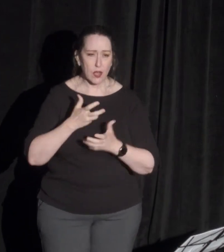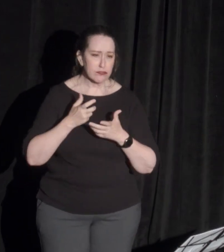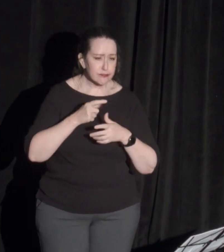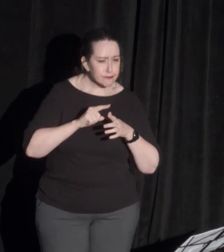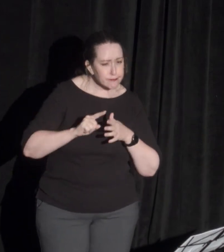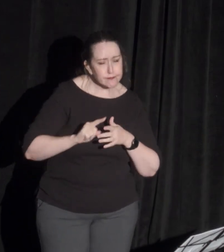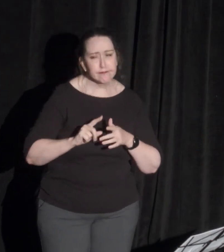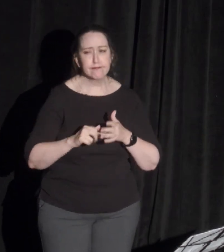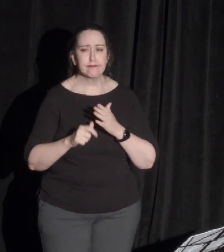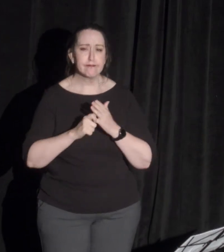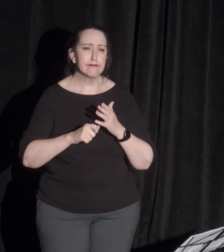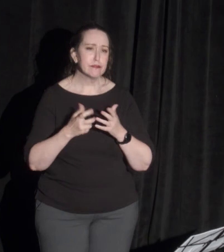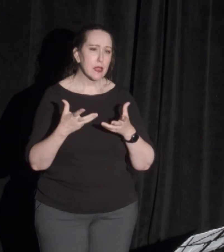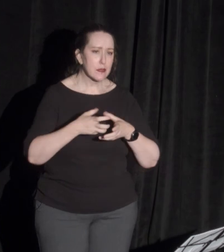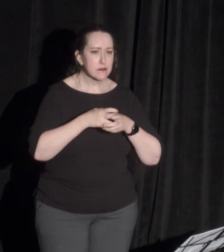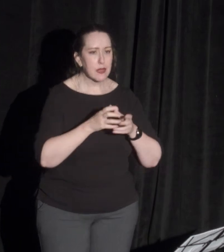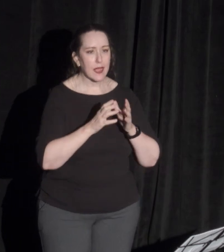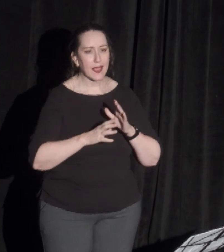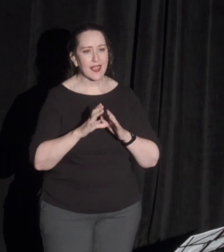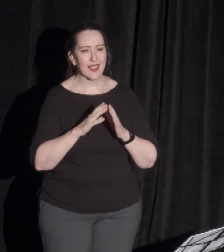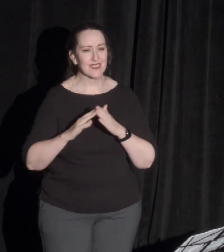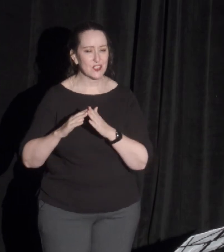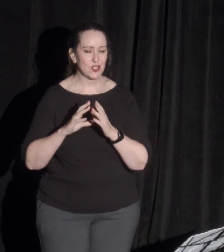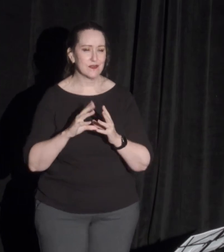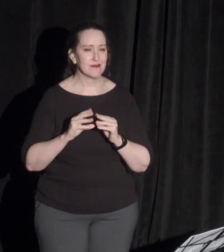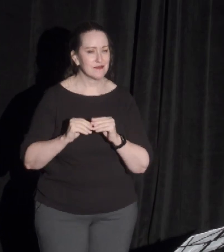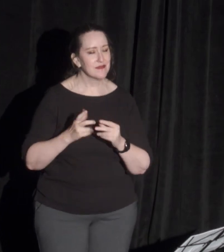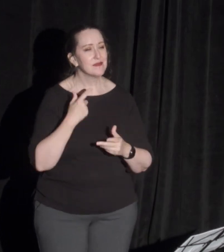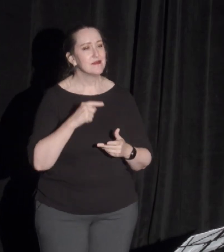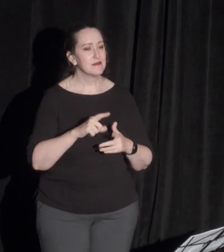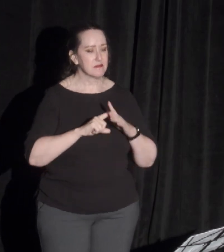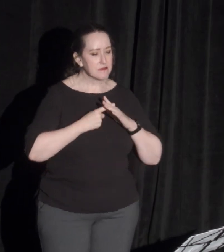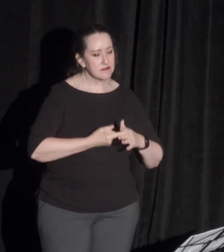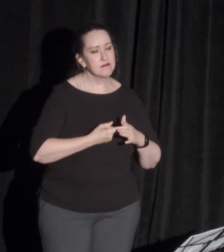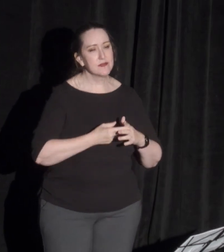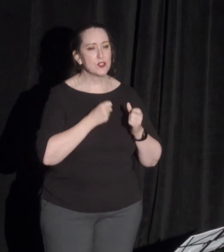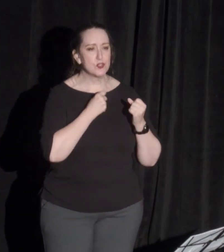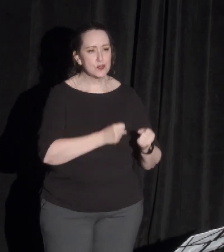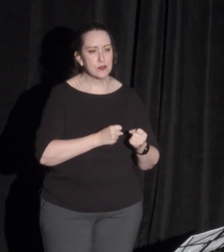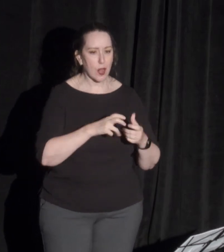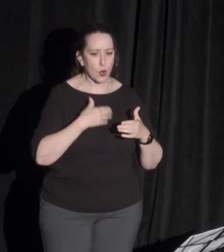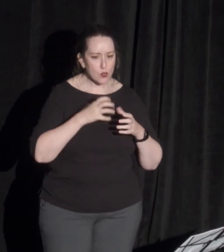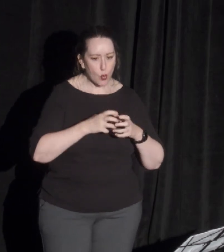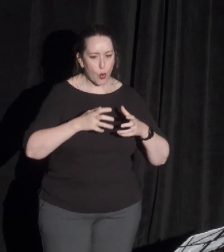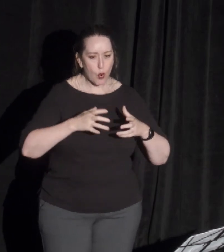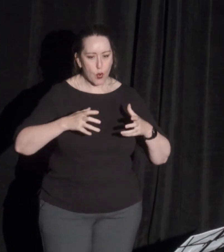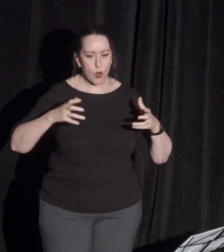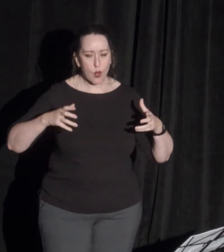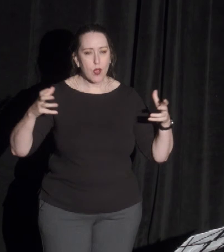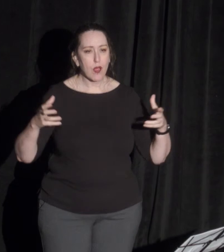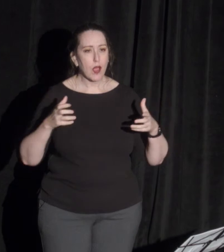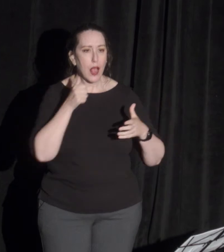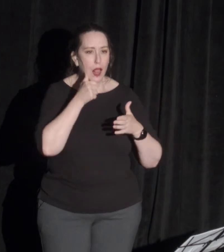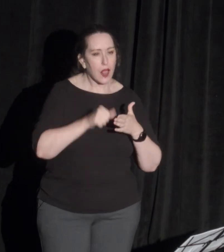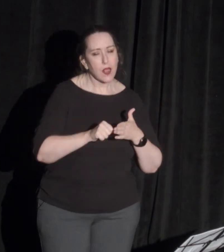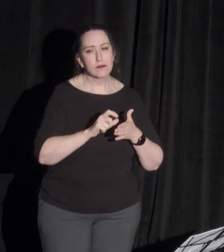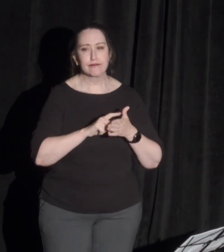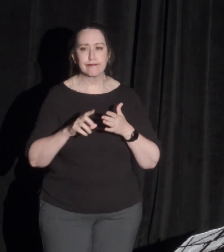and organized conventions. From these beginnings, fandom has grown by leaps and bounds into directions the letter writers of the 1930s could never have